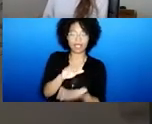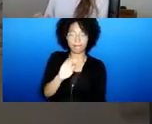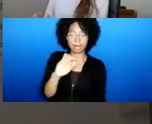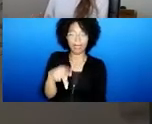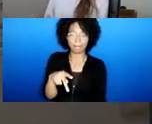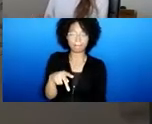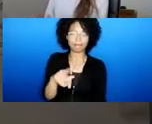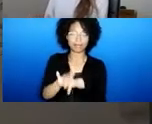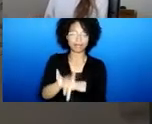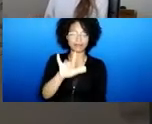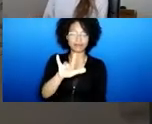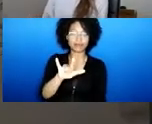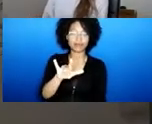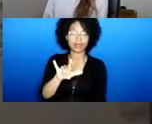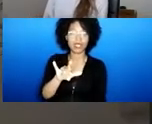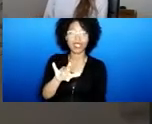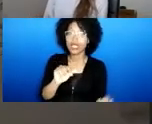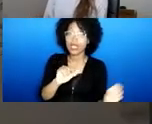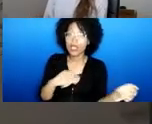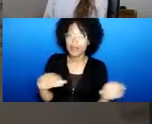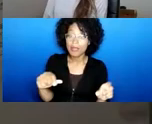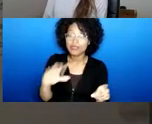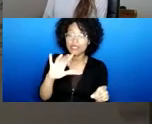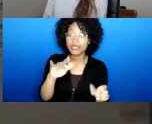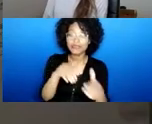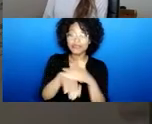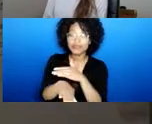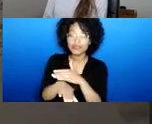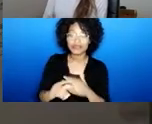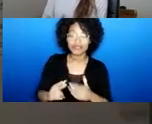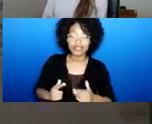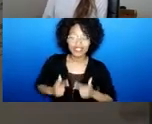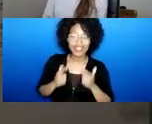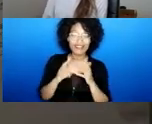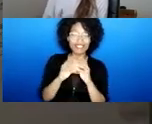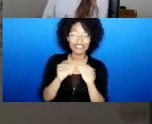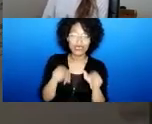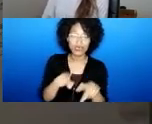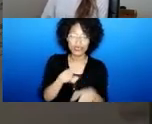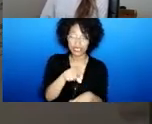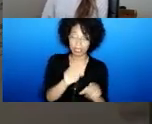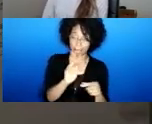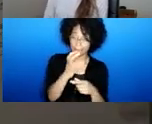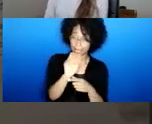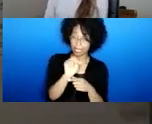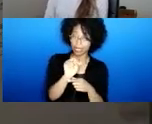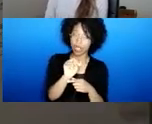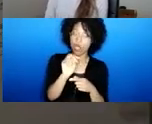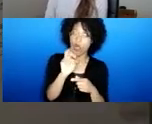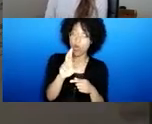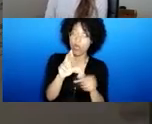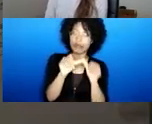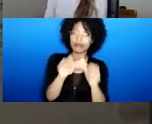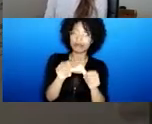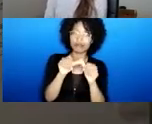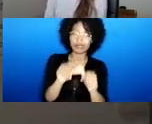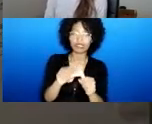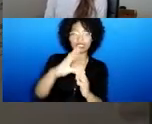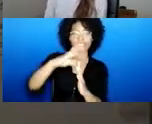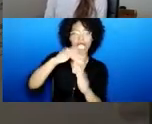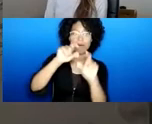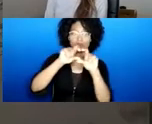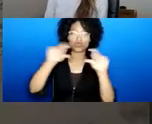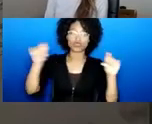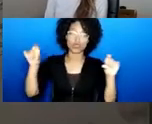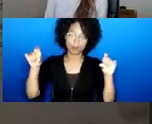the ability to click into a live session through this pin, or you can continue to use the top toolbar that we went over